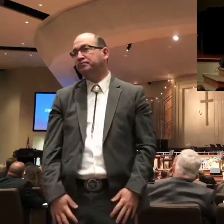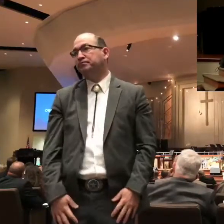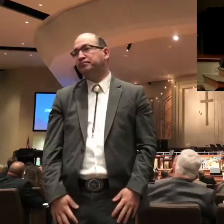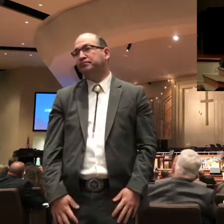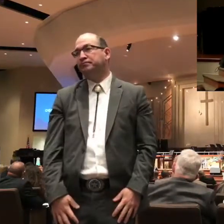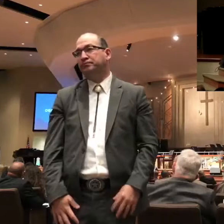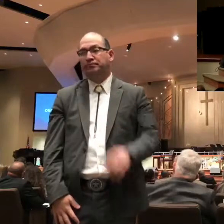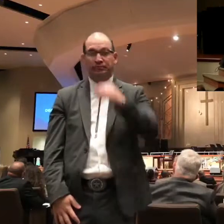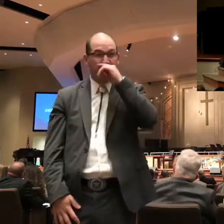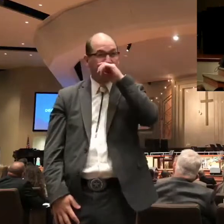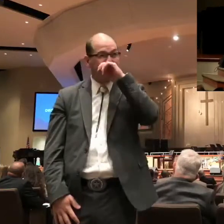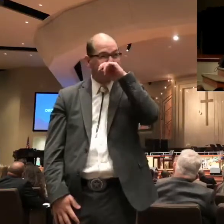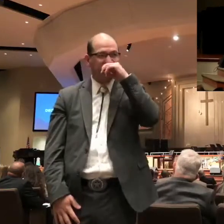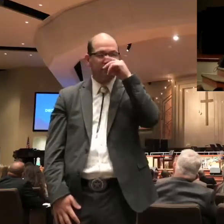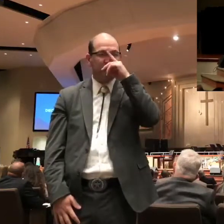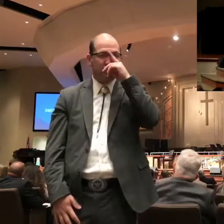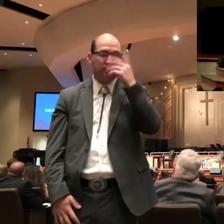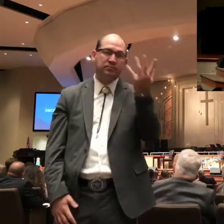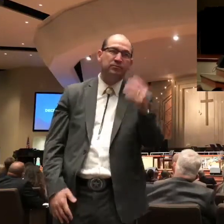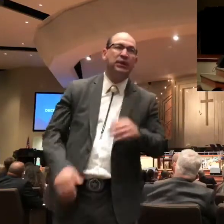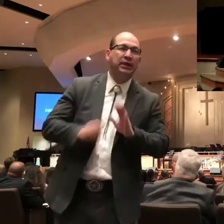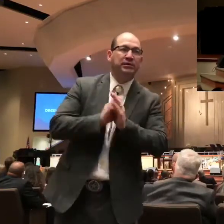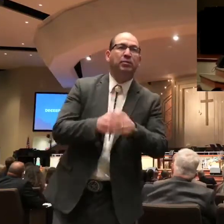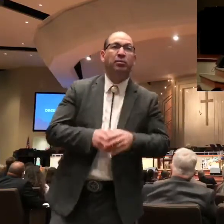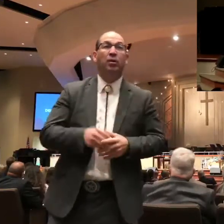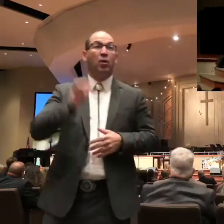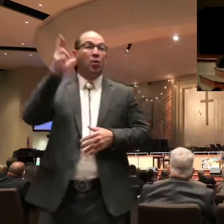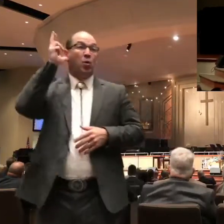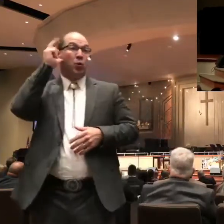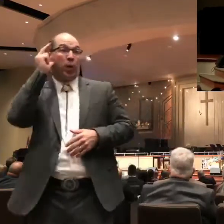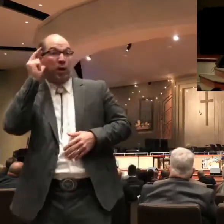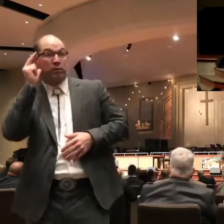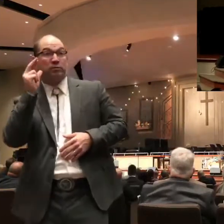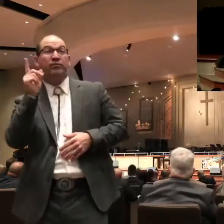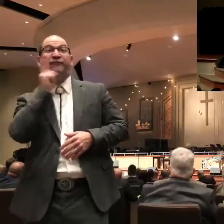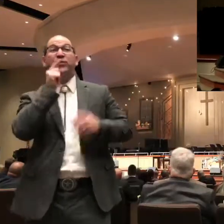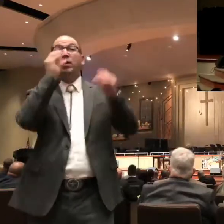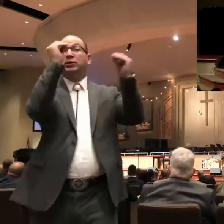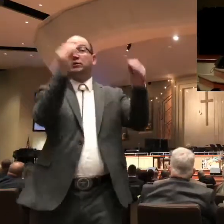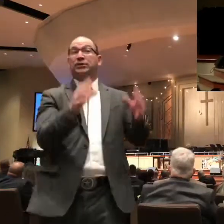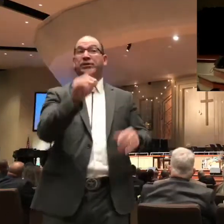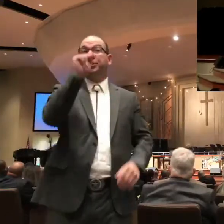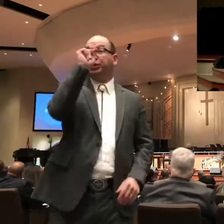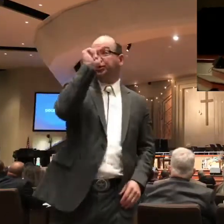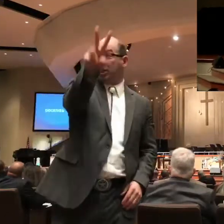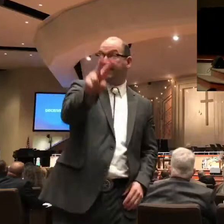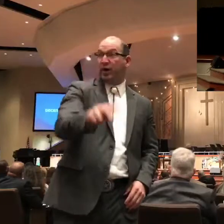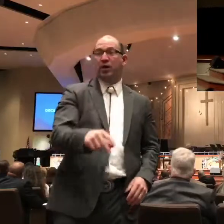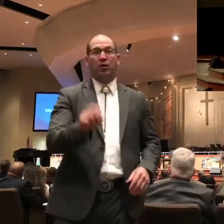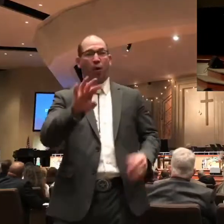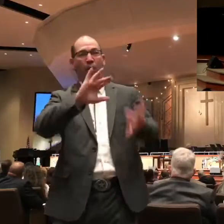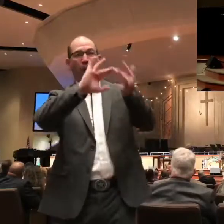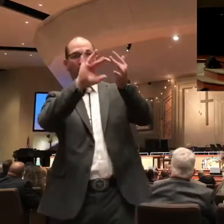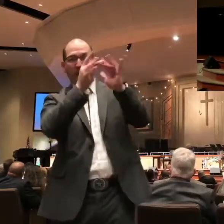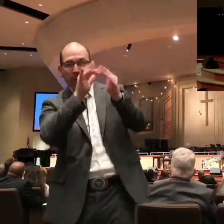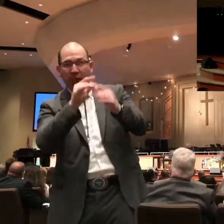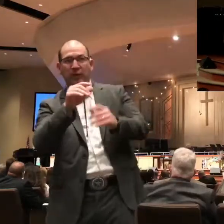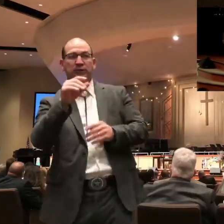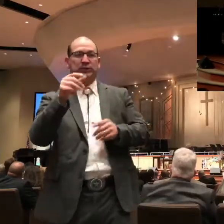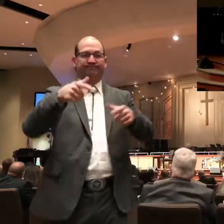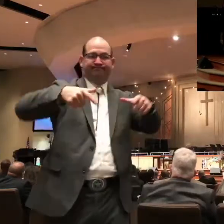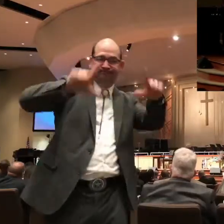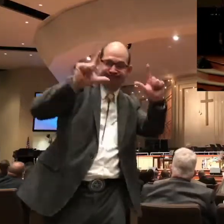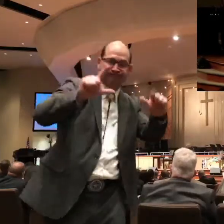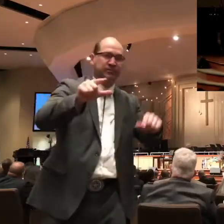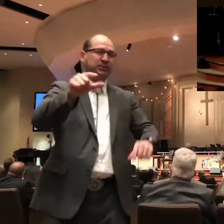In other words, some false radio teacher, some false teacher on the internet who wants to get you into some form